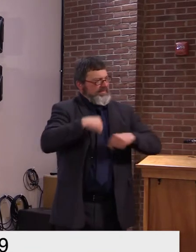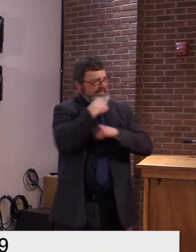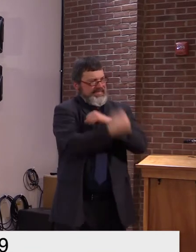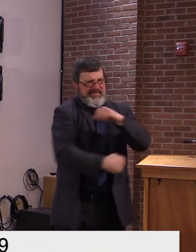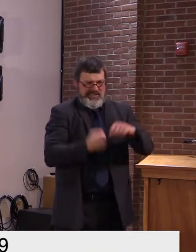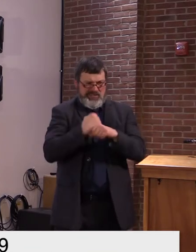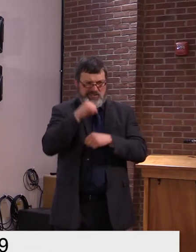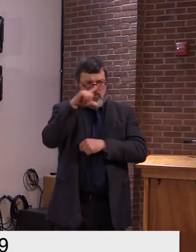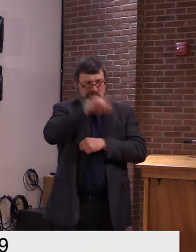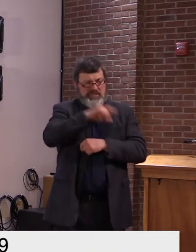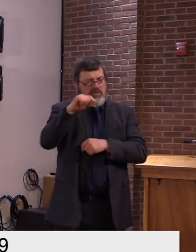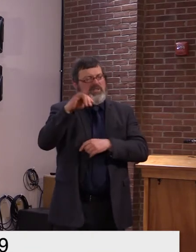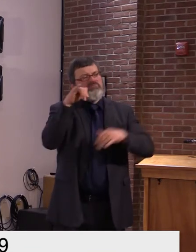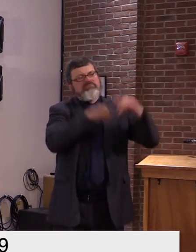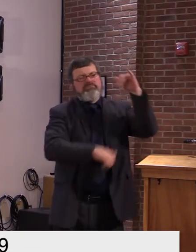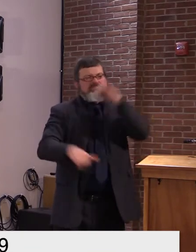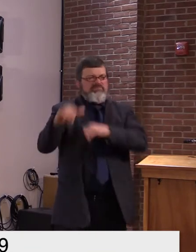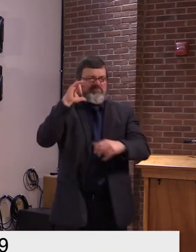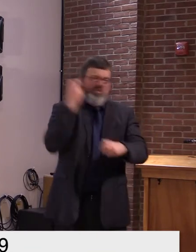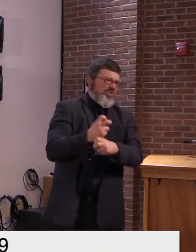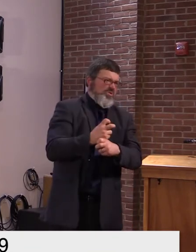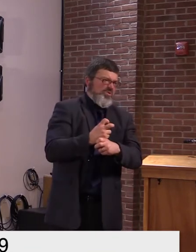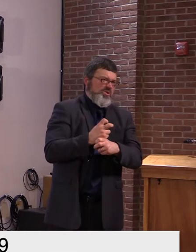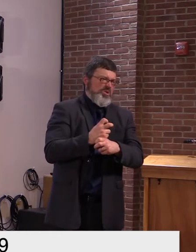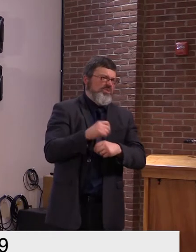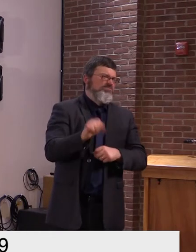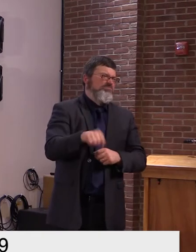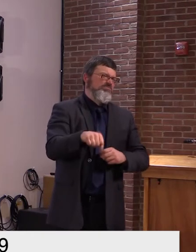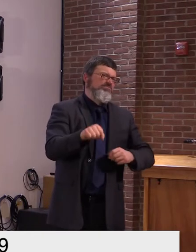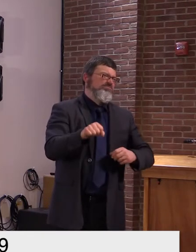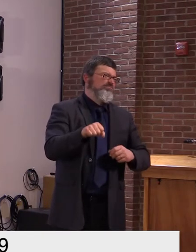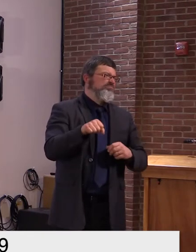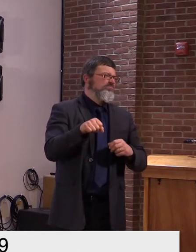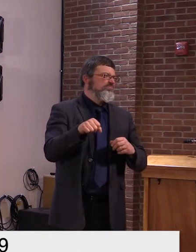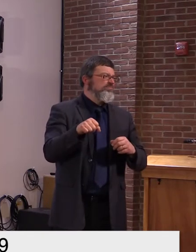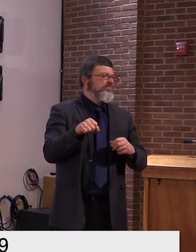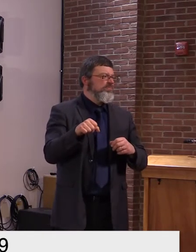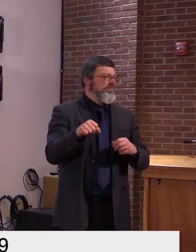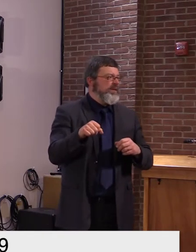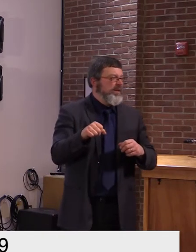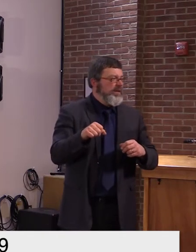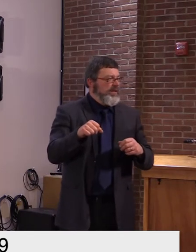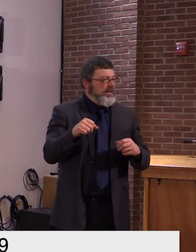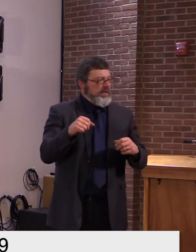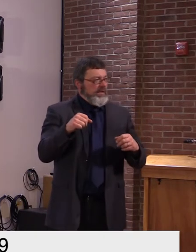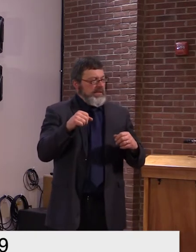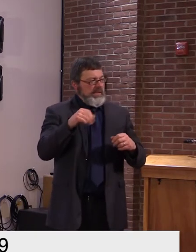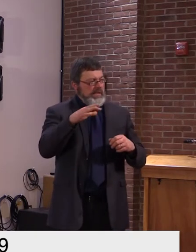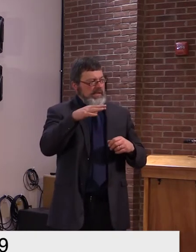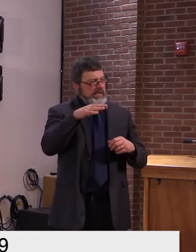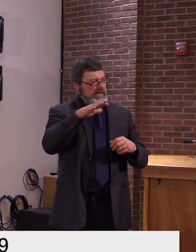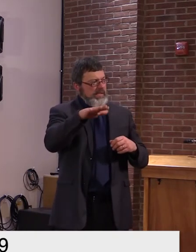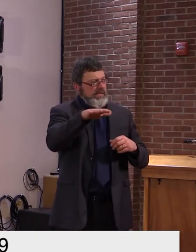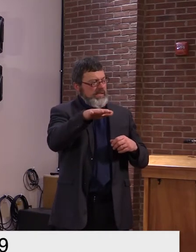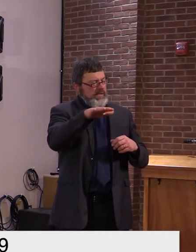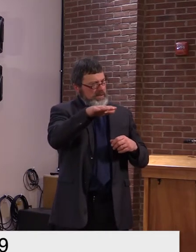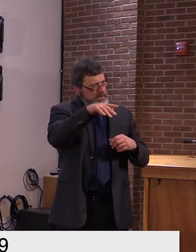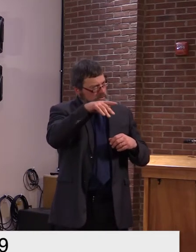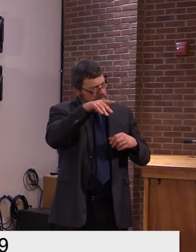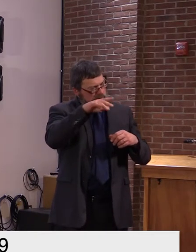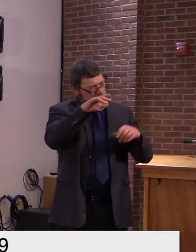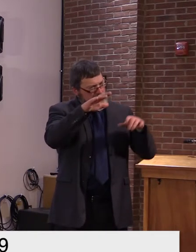or family safely, I hope it will give us the mental and emotional boost many of us need right